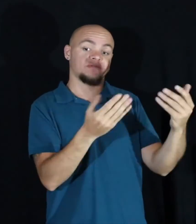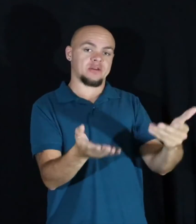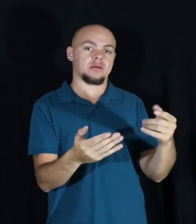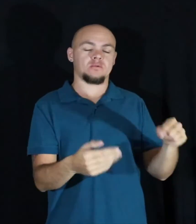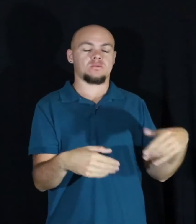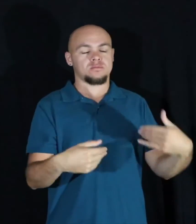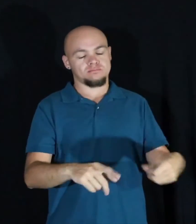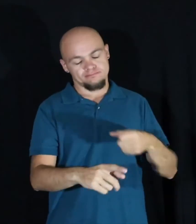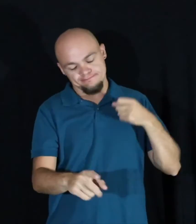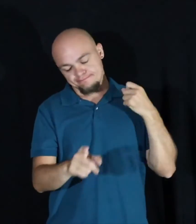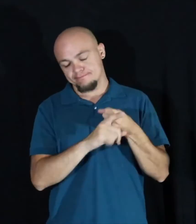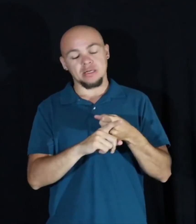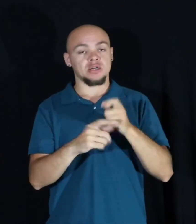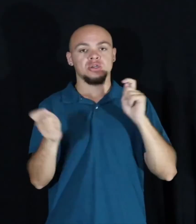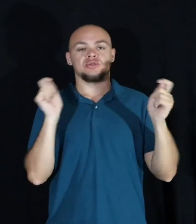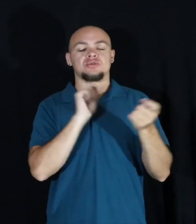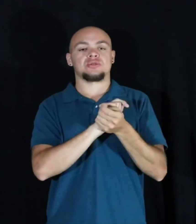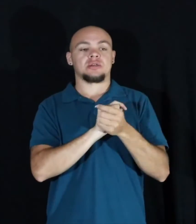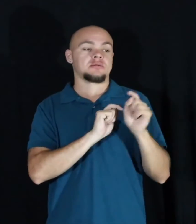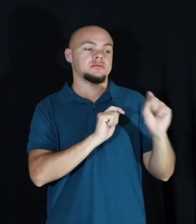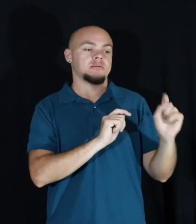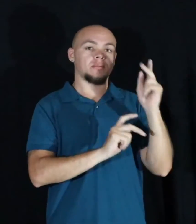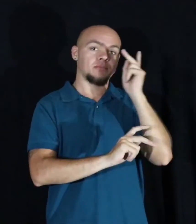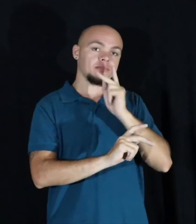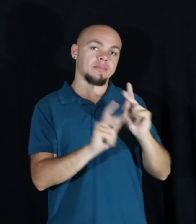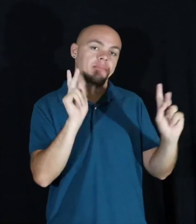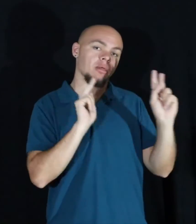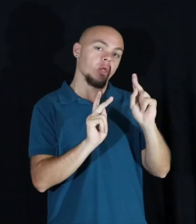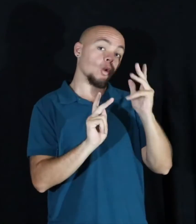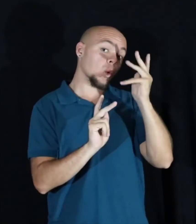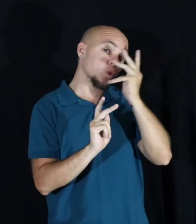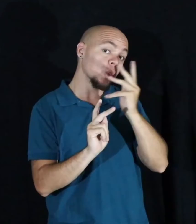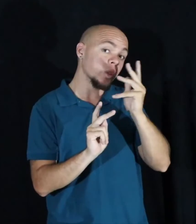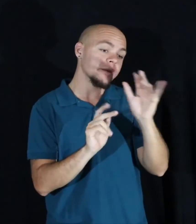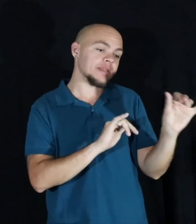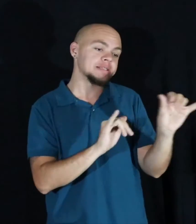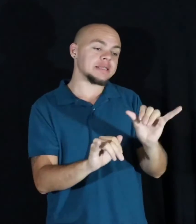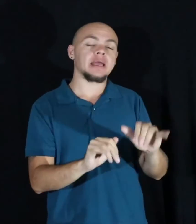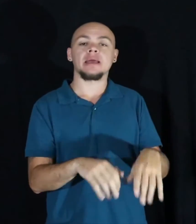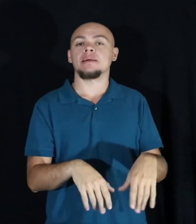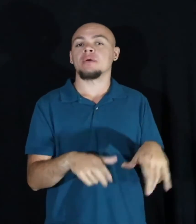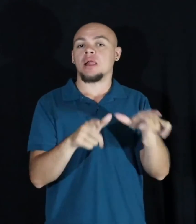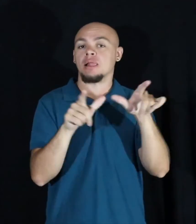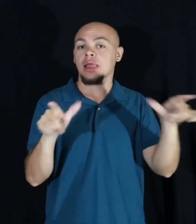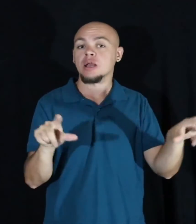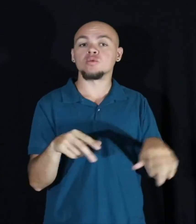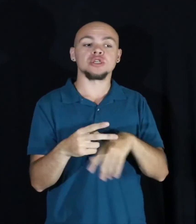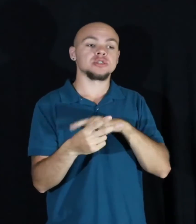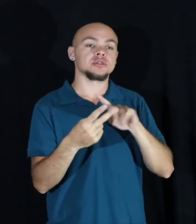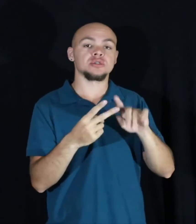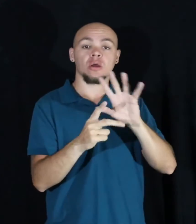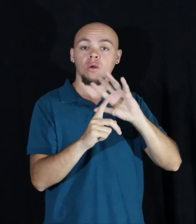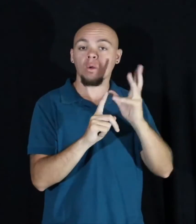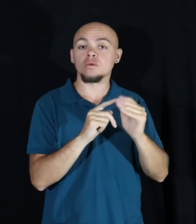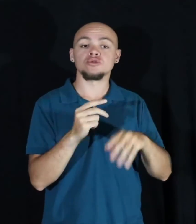provide the information from someone who looked and sounded like them, but also who knew their culture and their